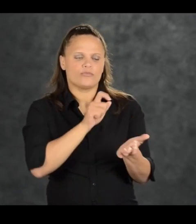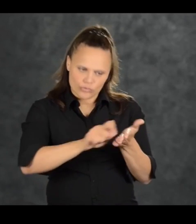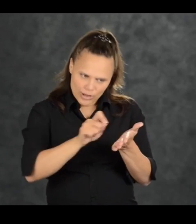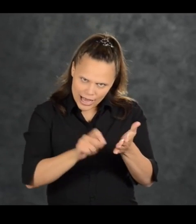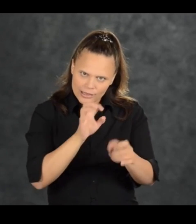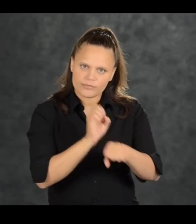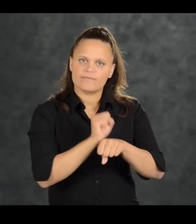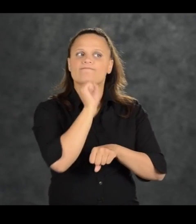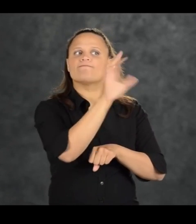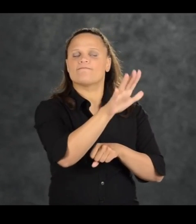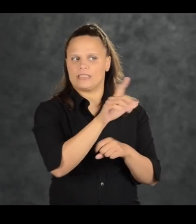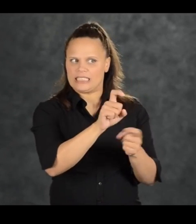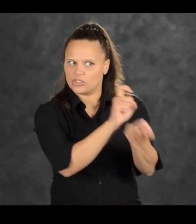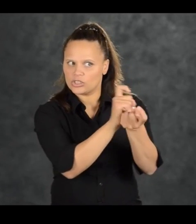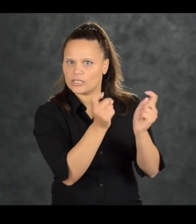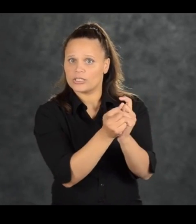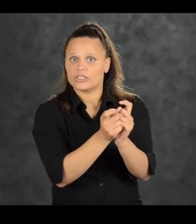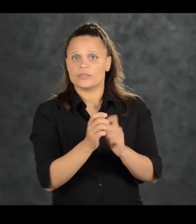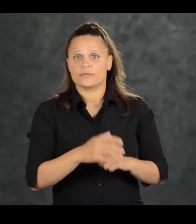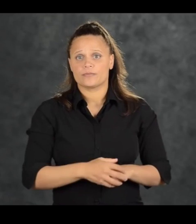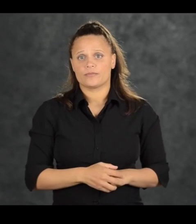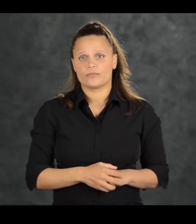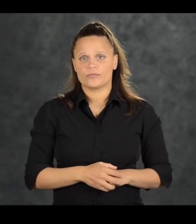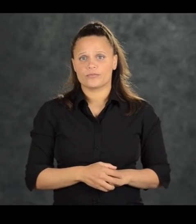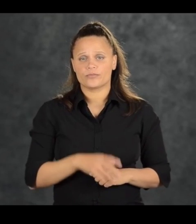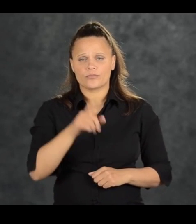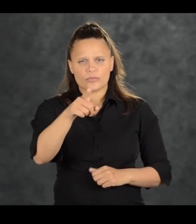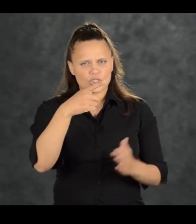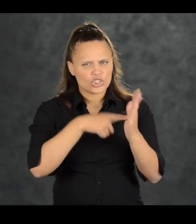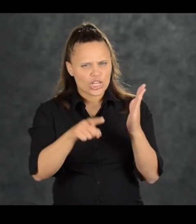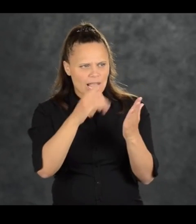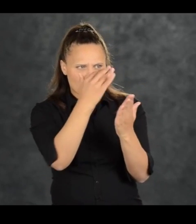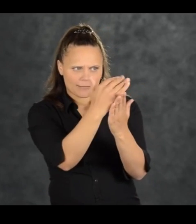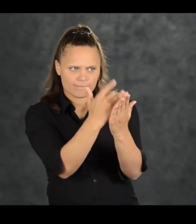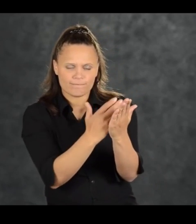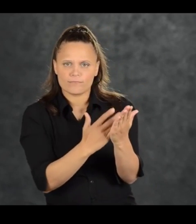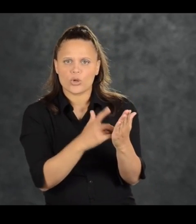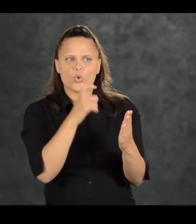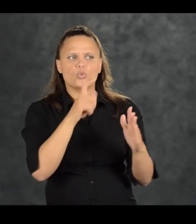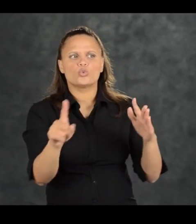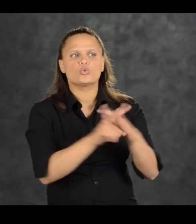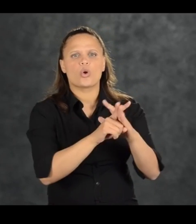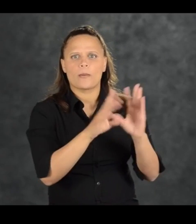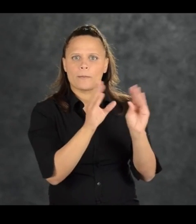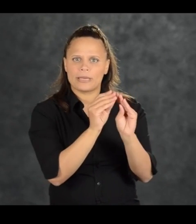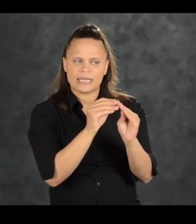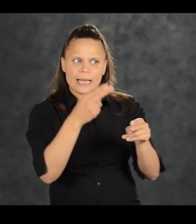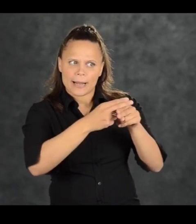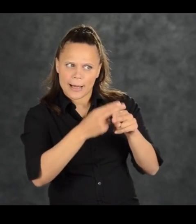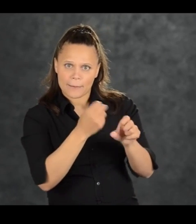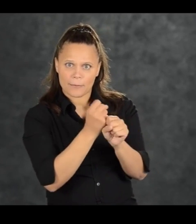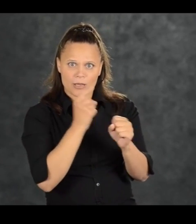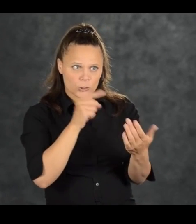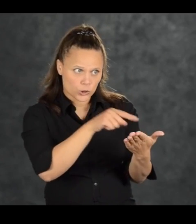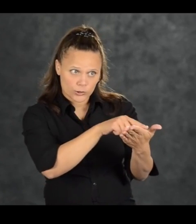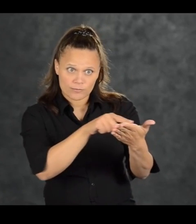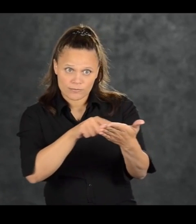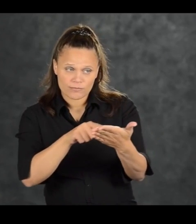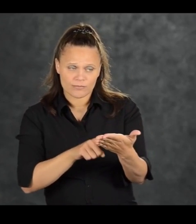letter. If you don't feel that the letter is appropriate, you feel that you need to change something, change